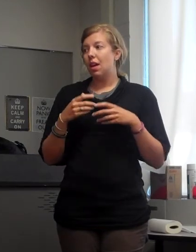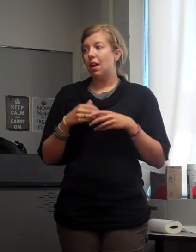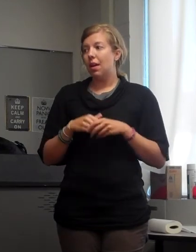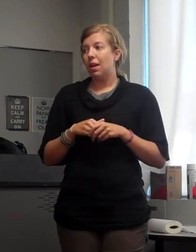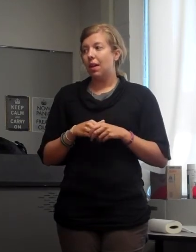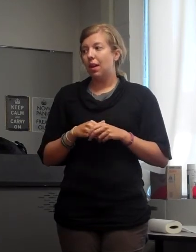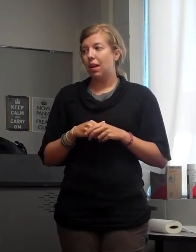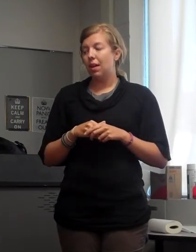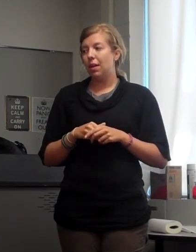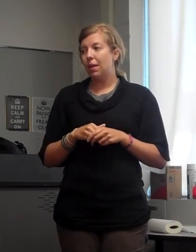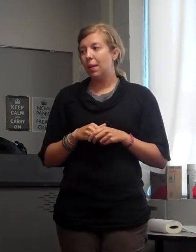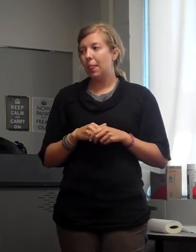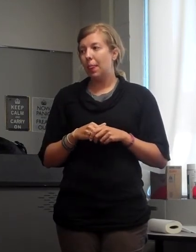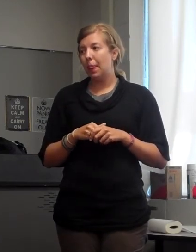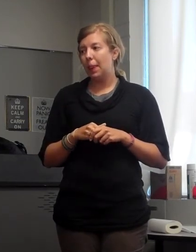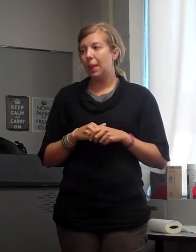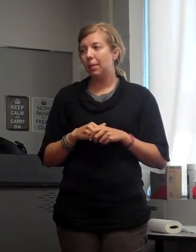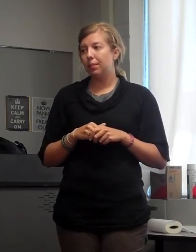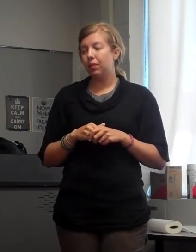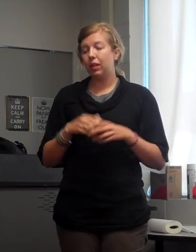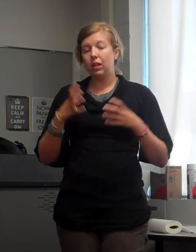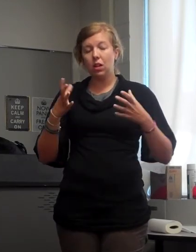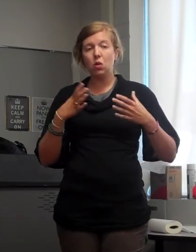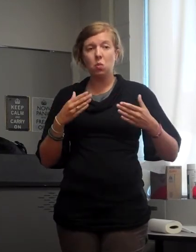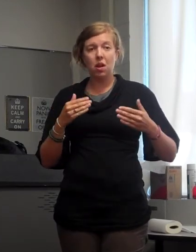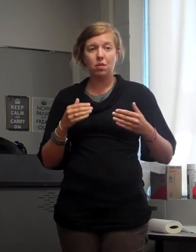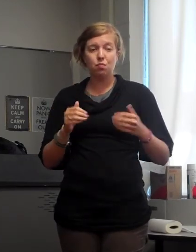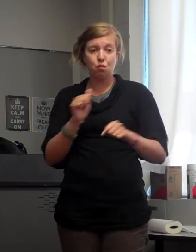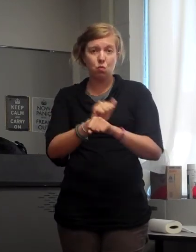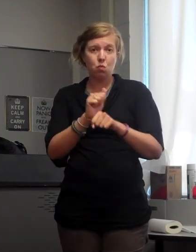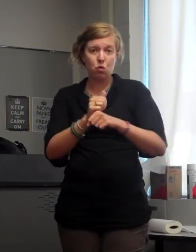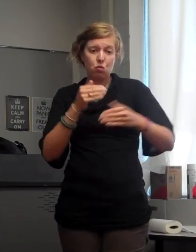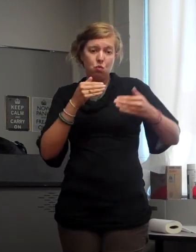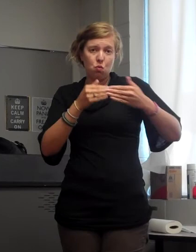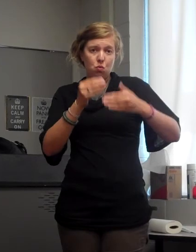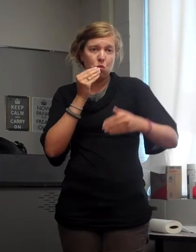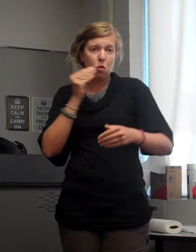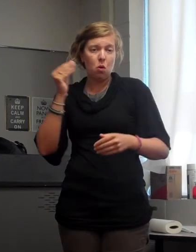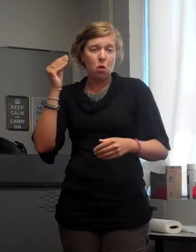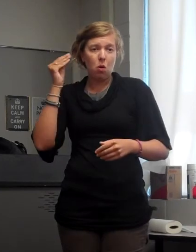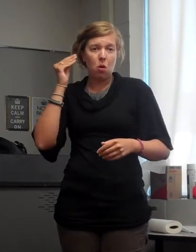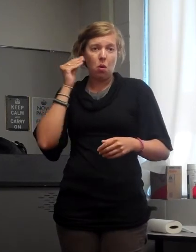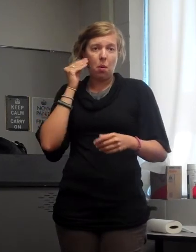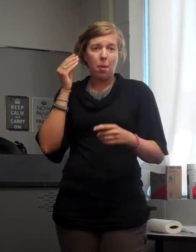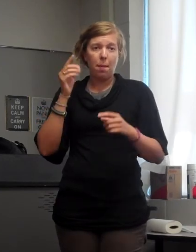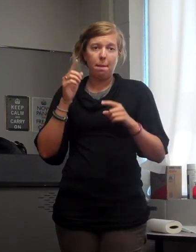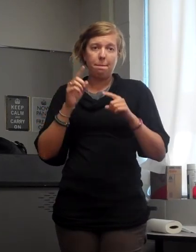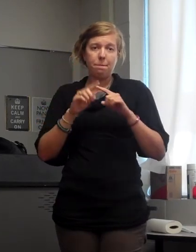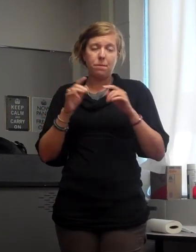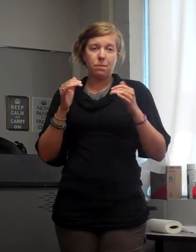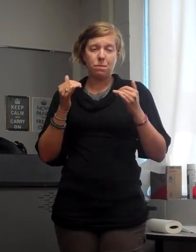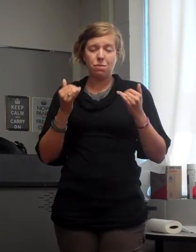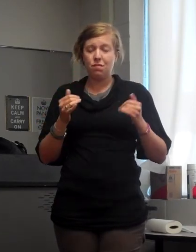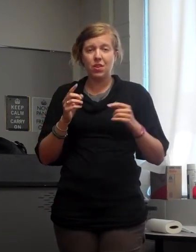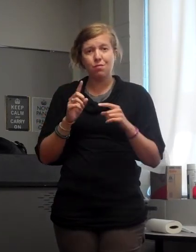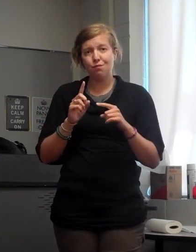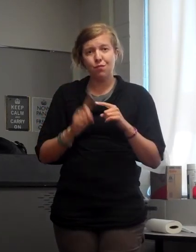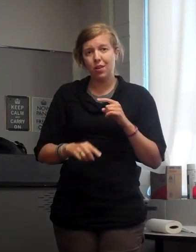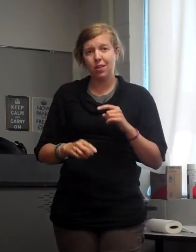me to be closer to home and home more. So that, to me, that was something that we have something to look forward to, a goal. I